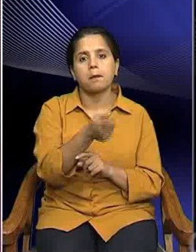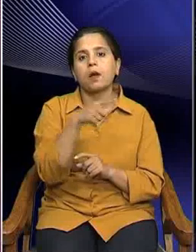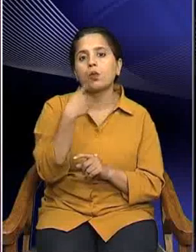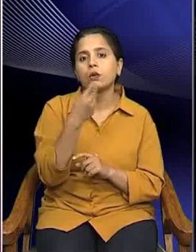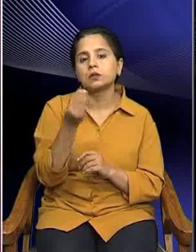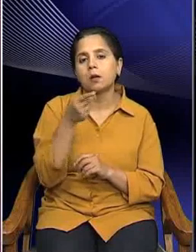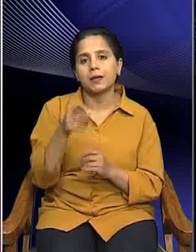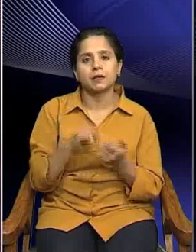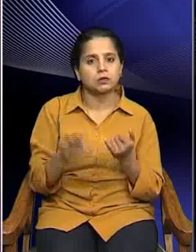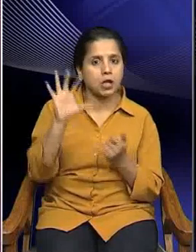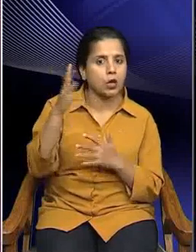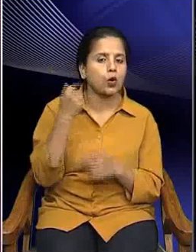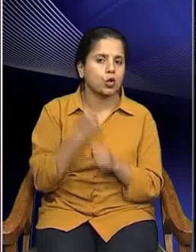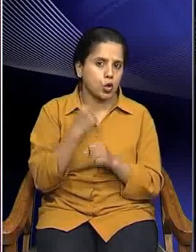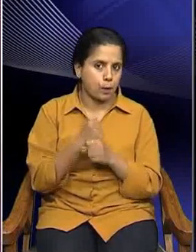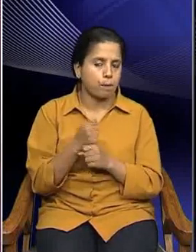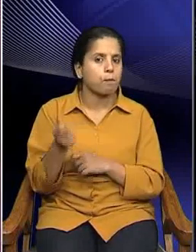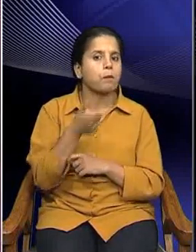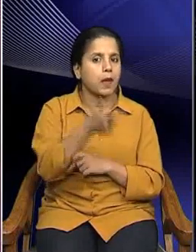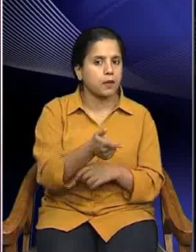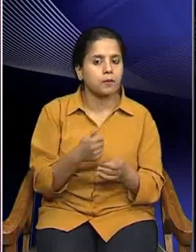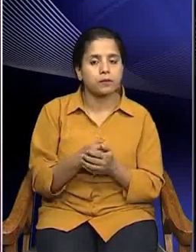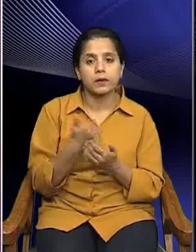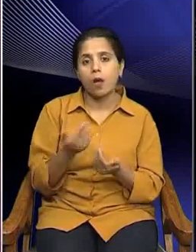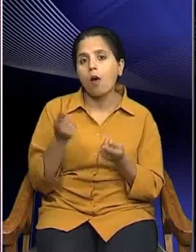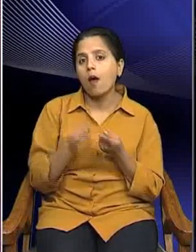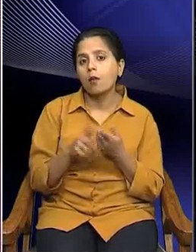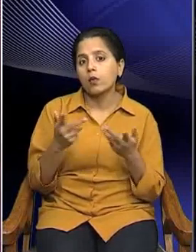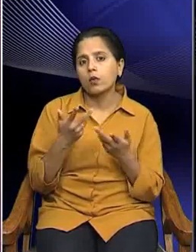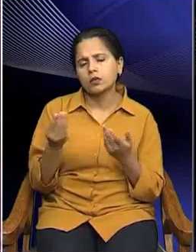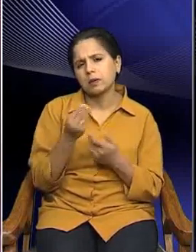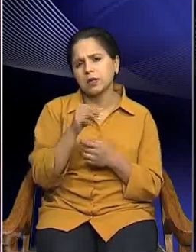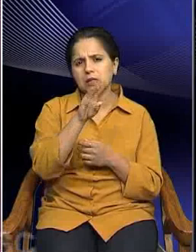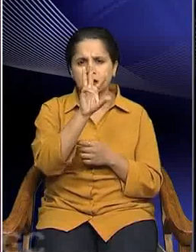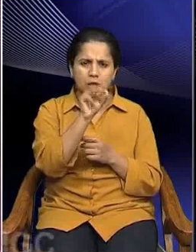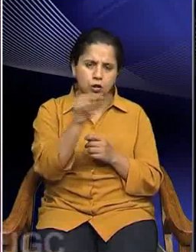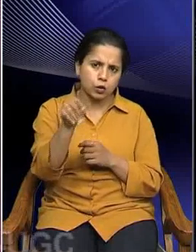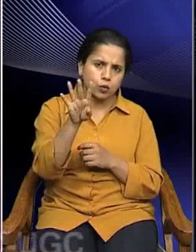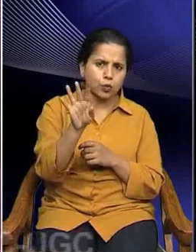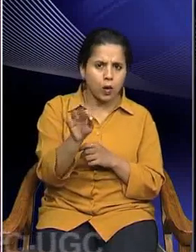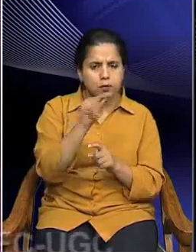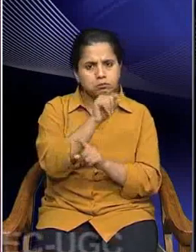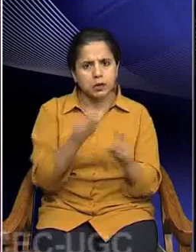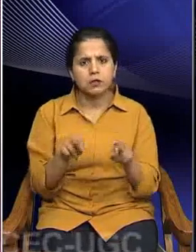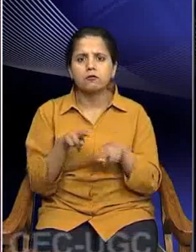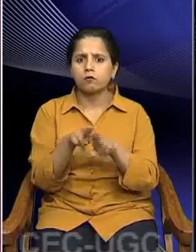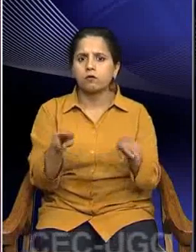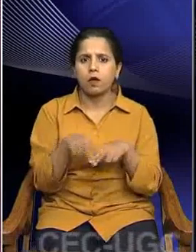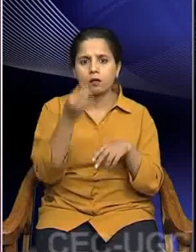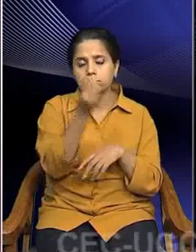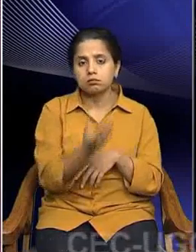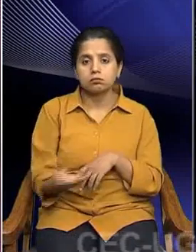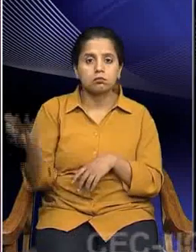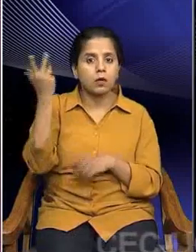the state or the government side. And what is happening, almost 30 to 40% families, they overnight